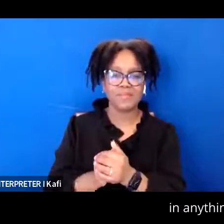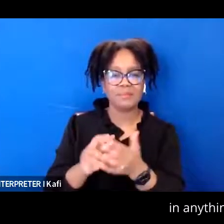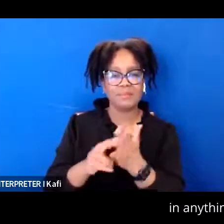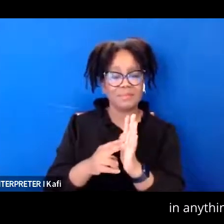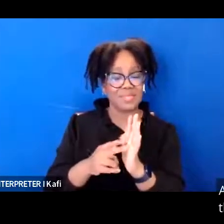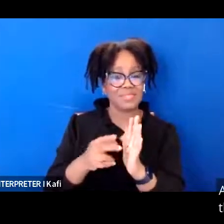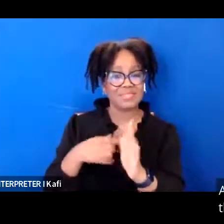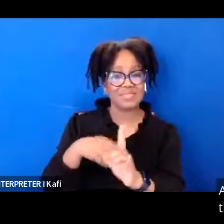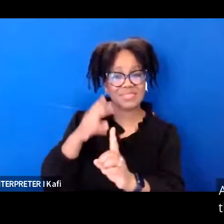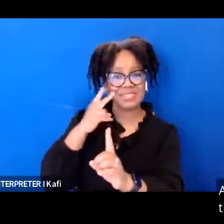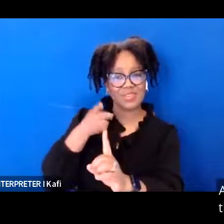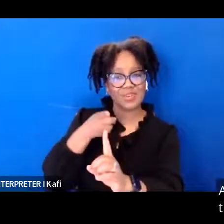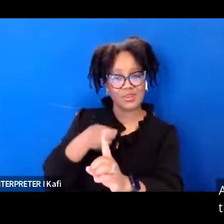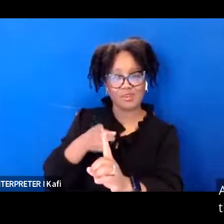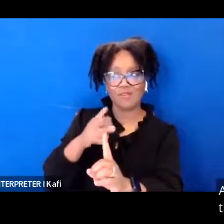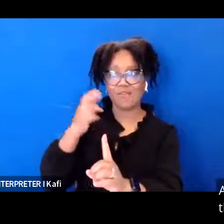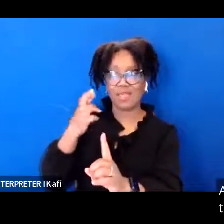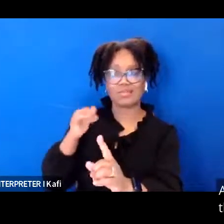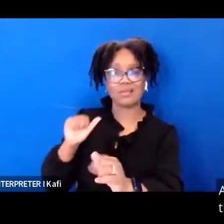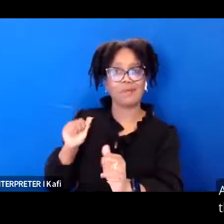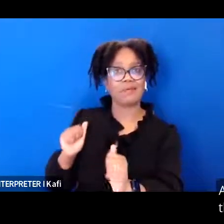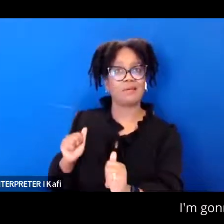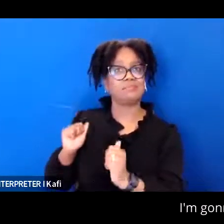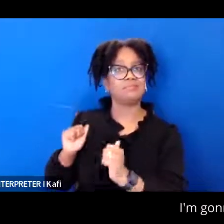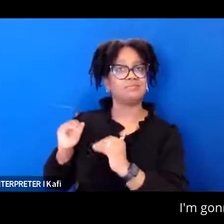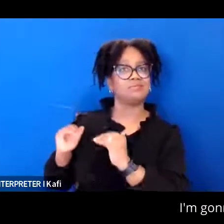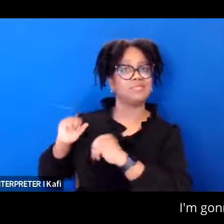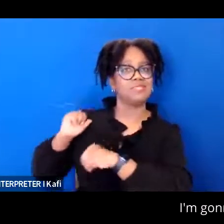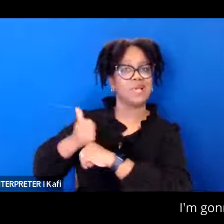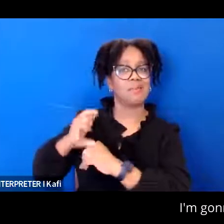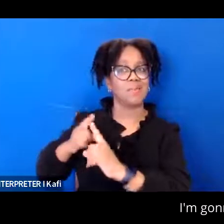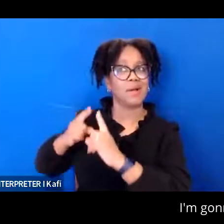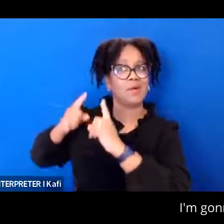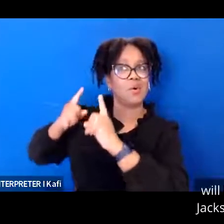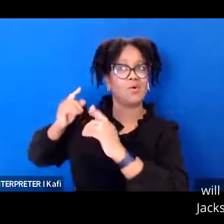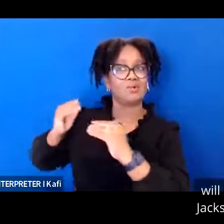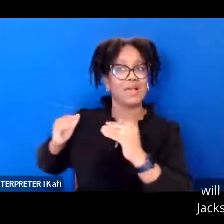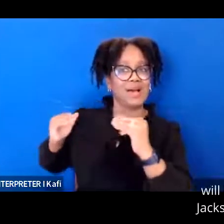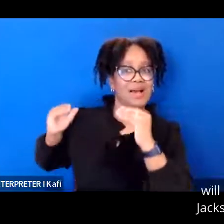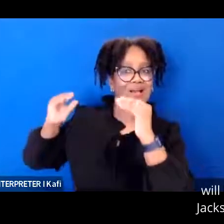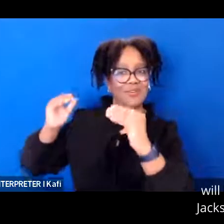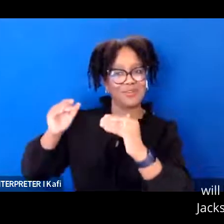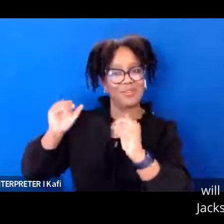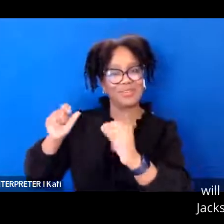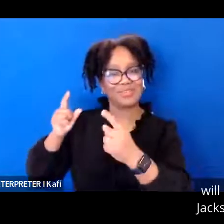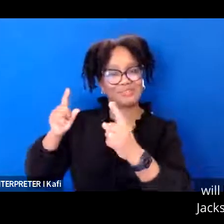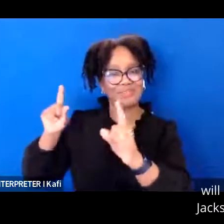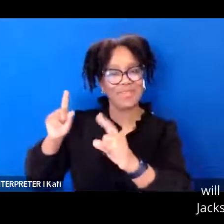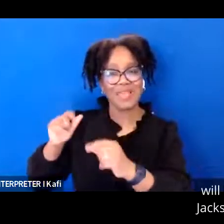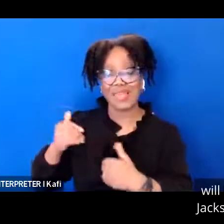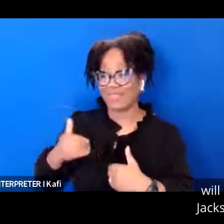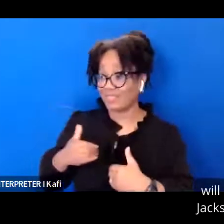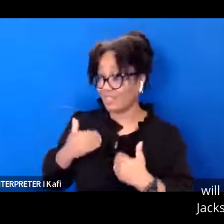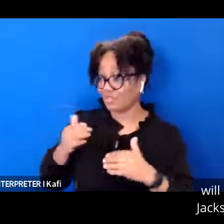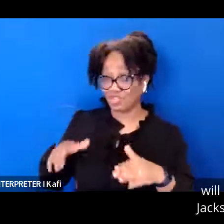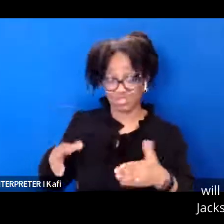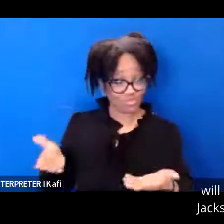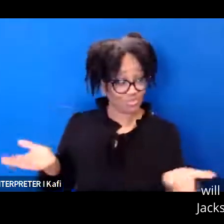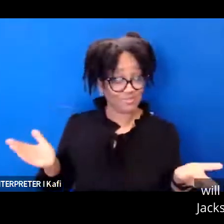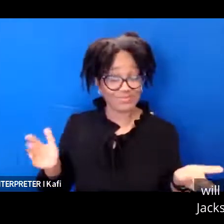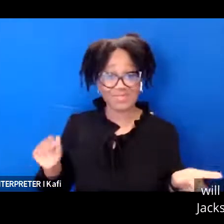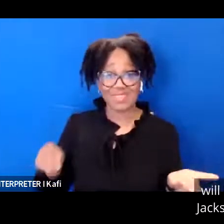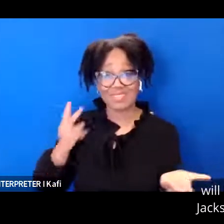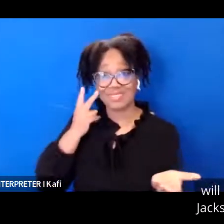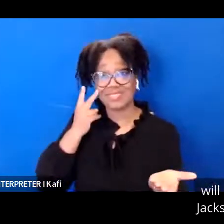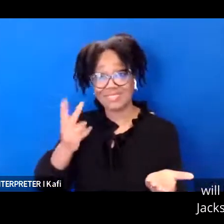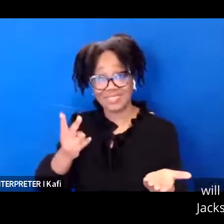towards and it's just incredible that younger children gonna speak this into existence we'll be able to witness um judge